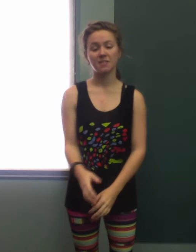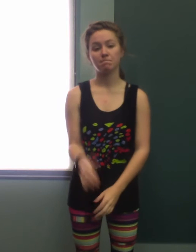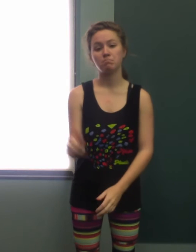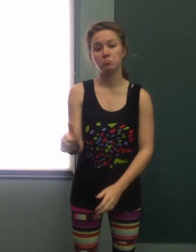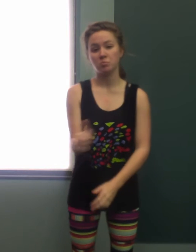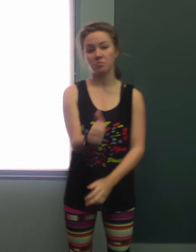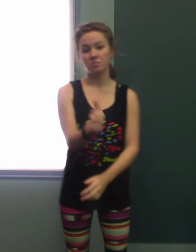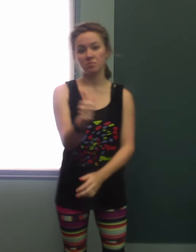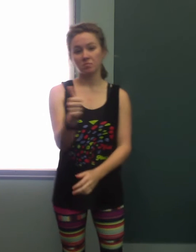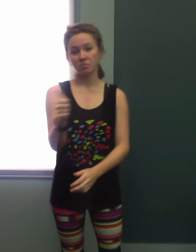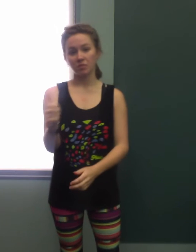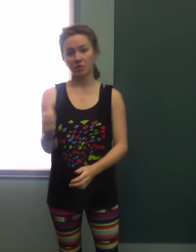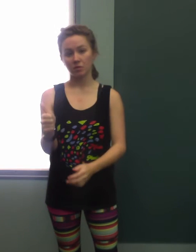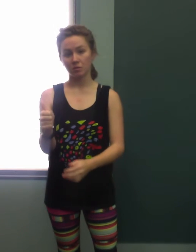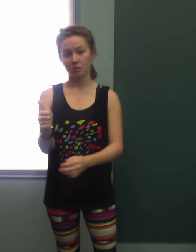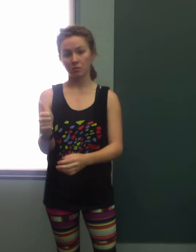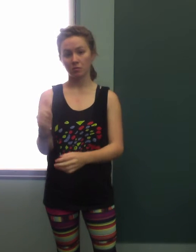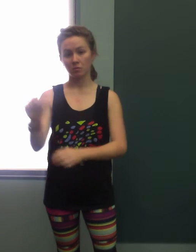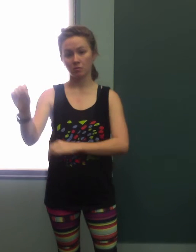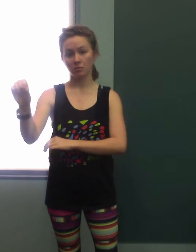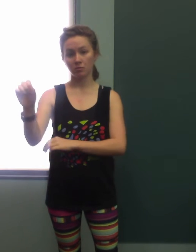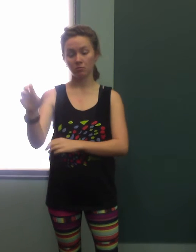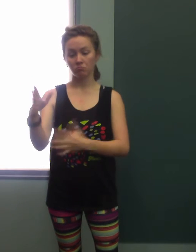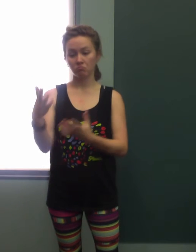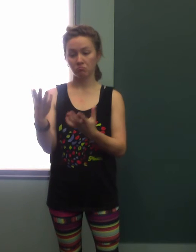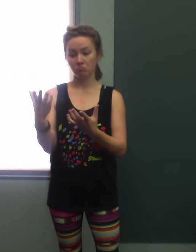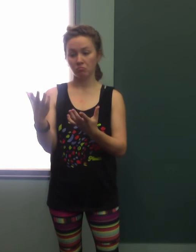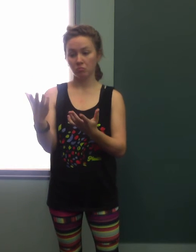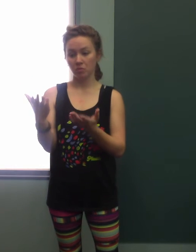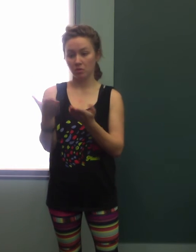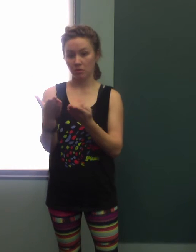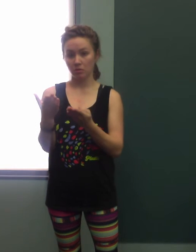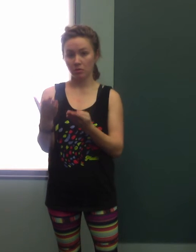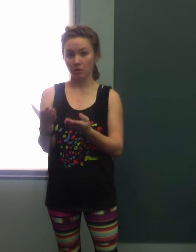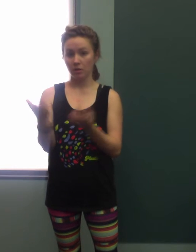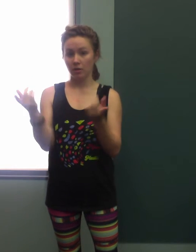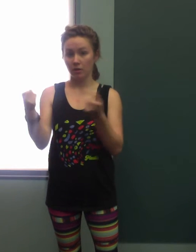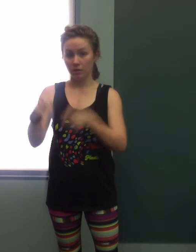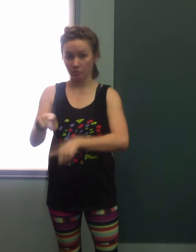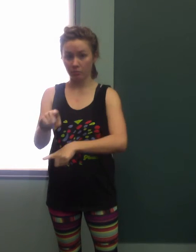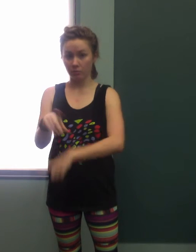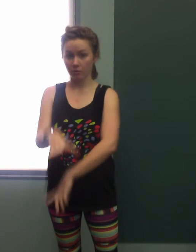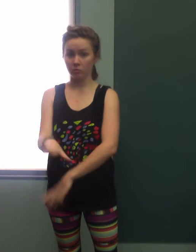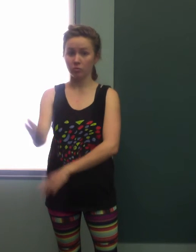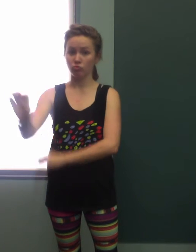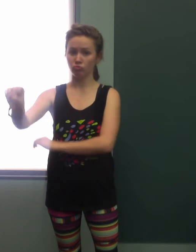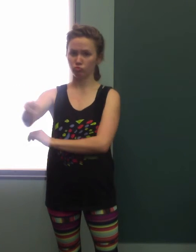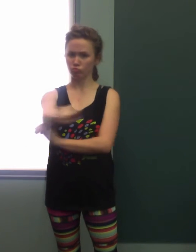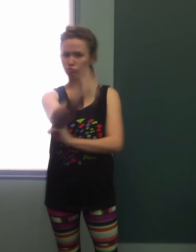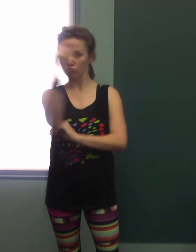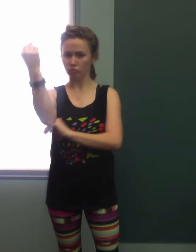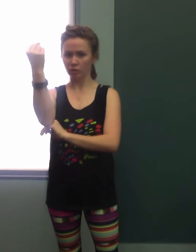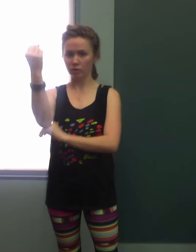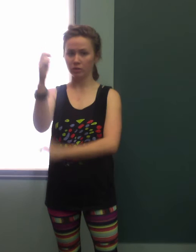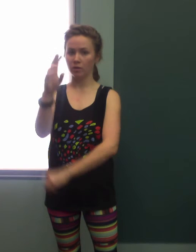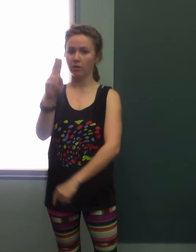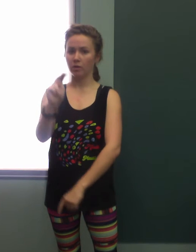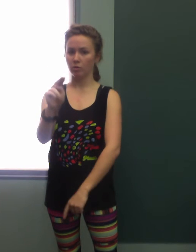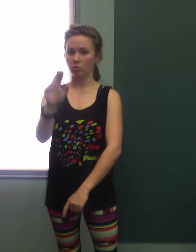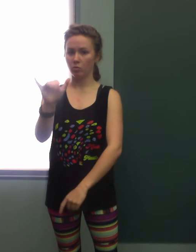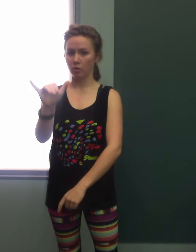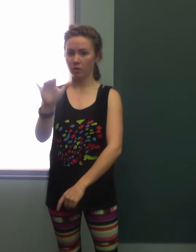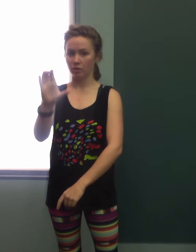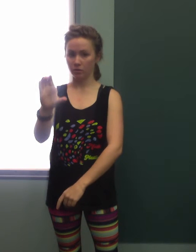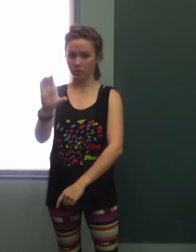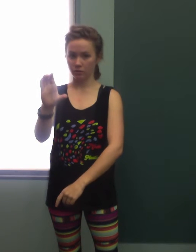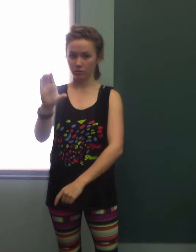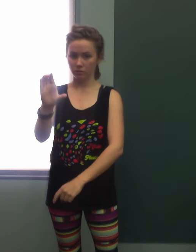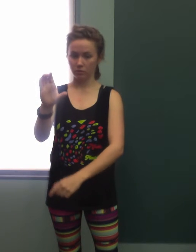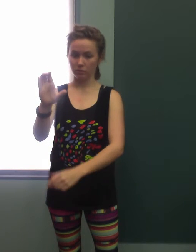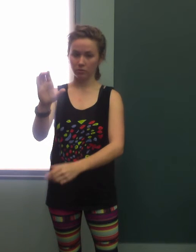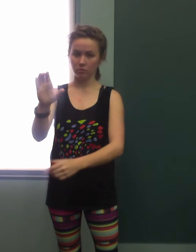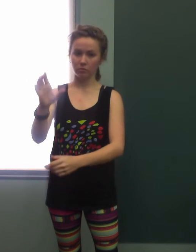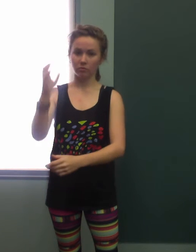Lincoln's Enrollment Act of Conscription, planned to draft men to fight in the ongoing American Civil